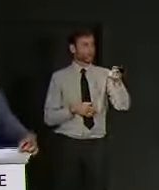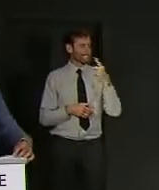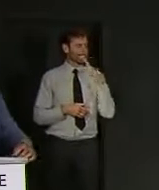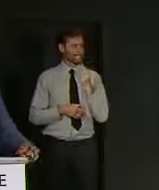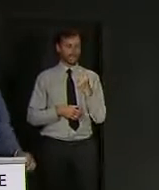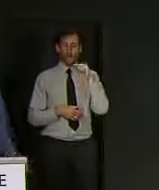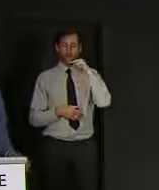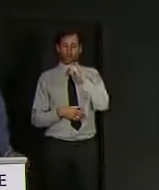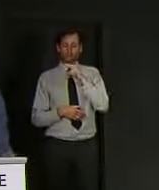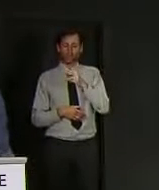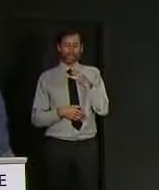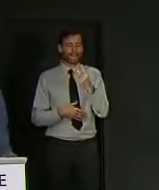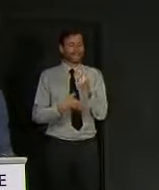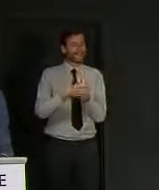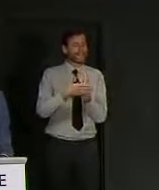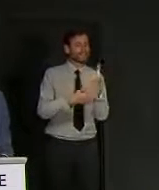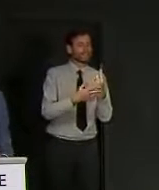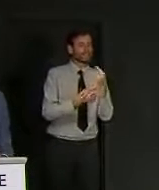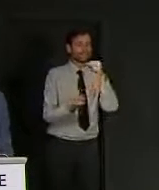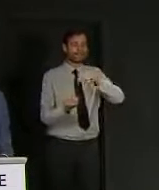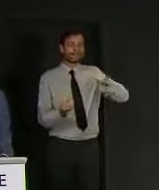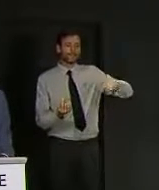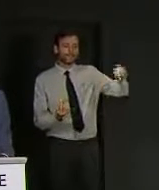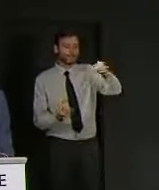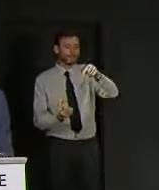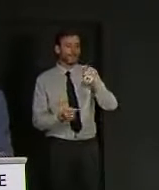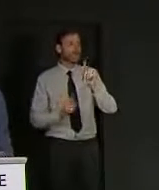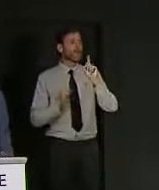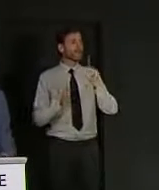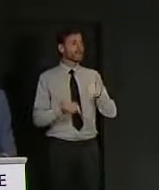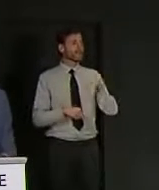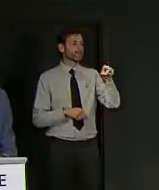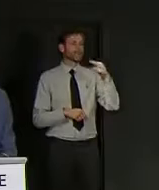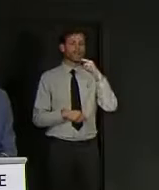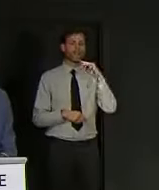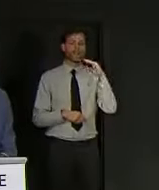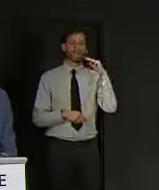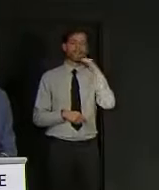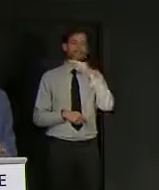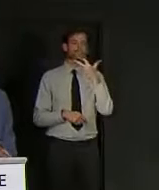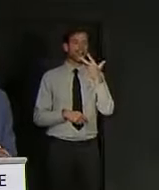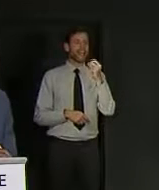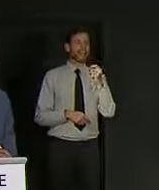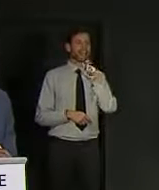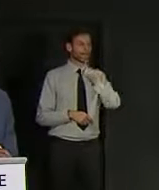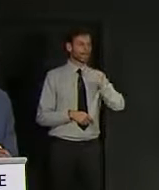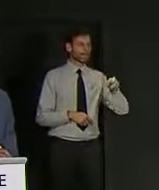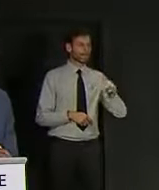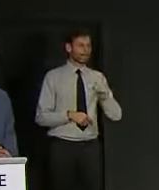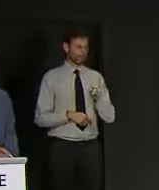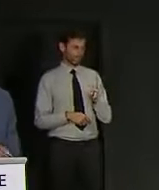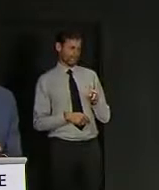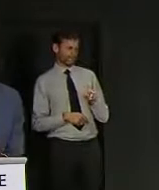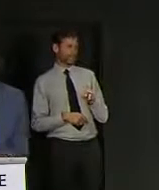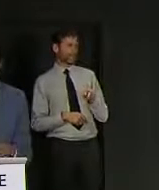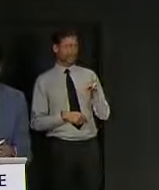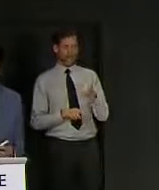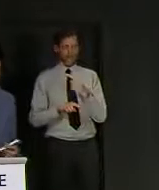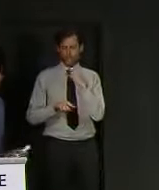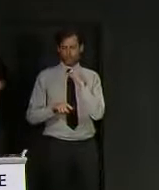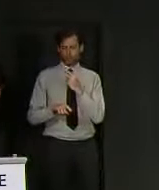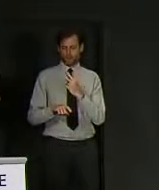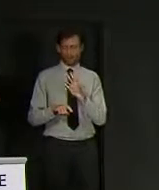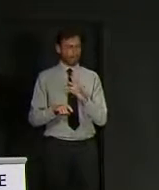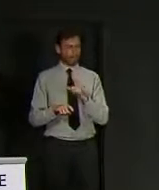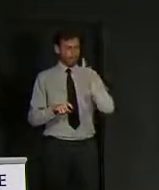figures came out as the number of patients. Yesterday, you have been accused of trying to hide the scale of the problem by opponents.